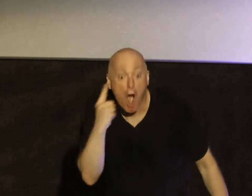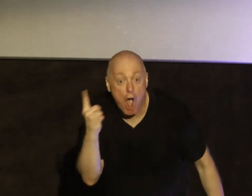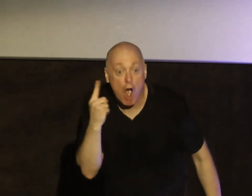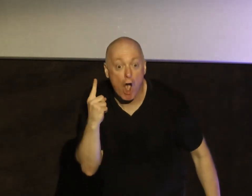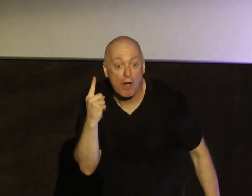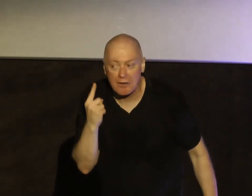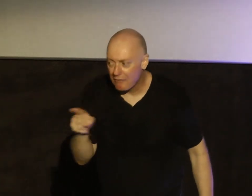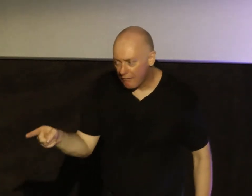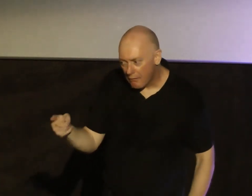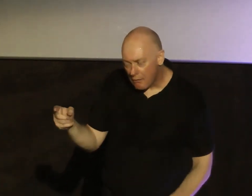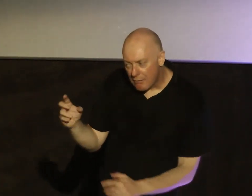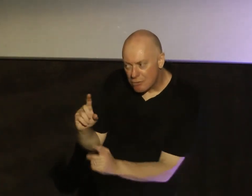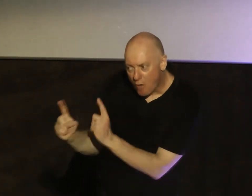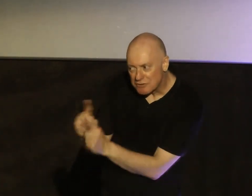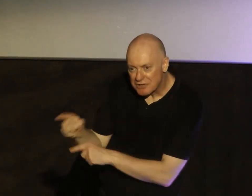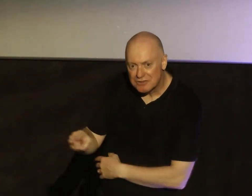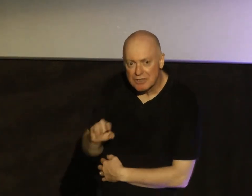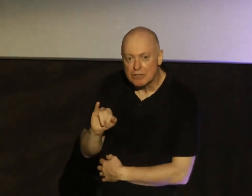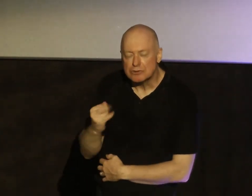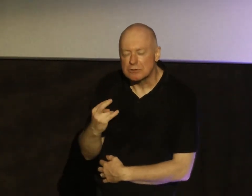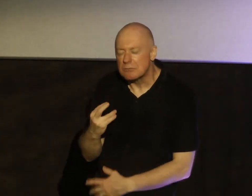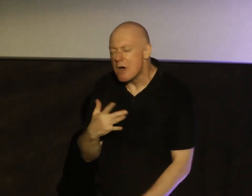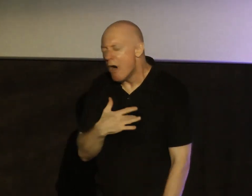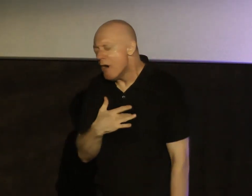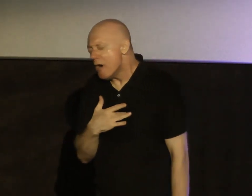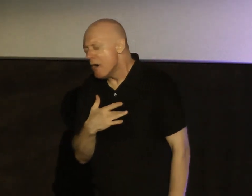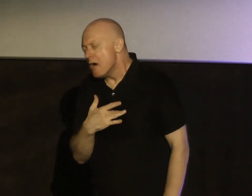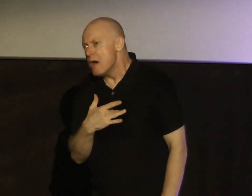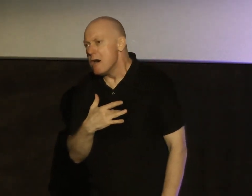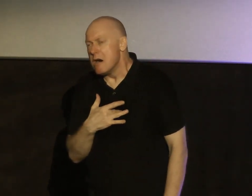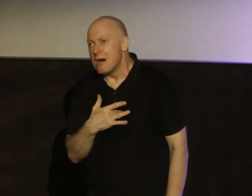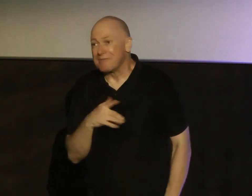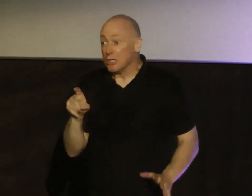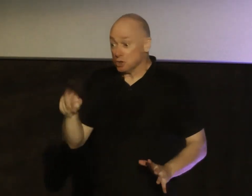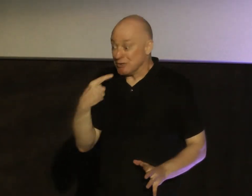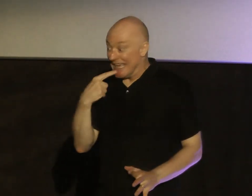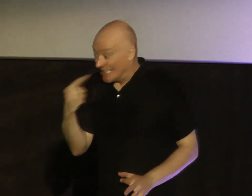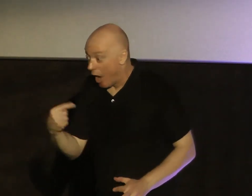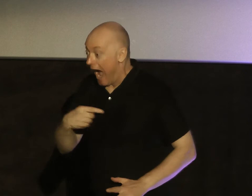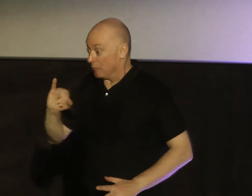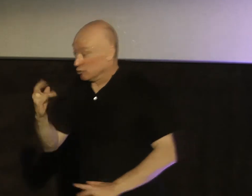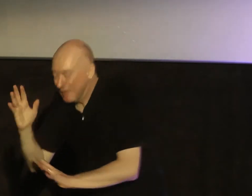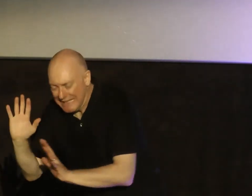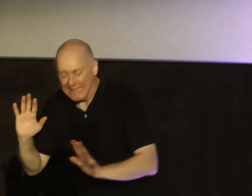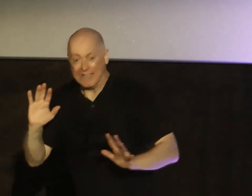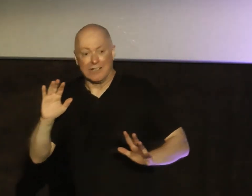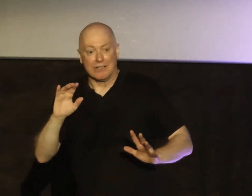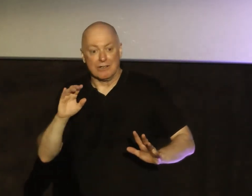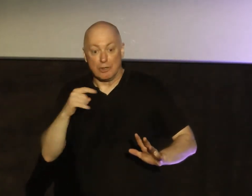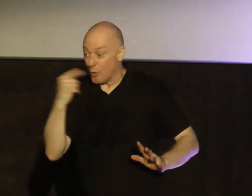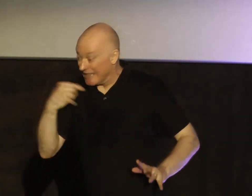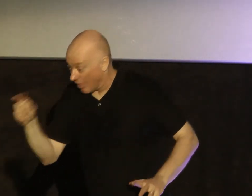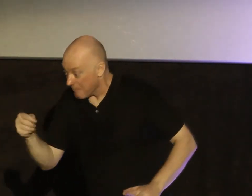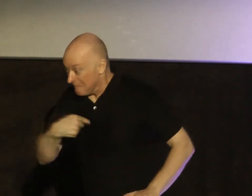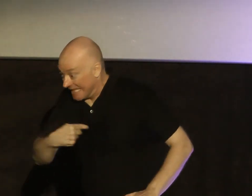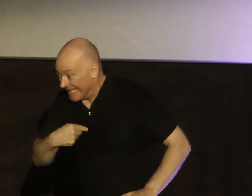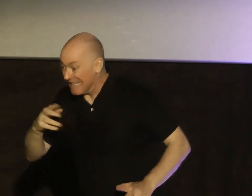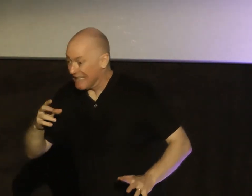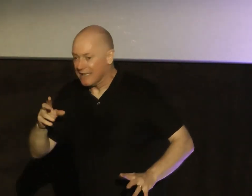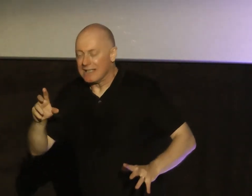these conversations, and Joseph is heartbroken. Do I reveal myself to them now? Do I tell them it's me? Do I bring them in? Do I tell them